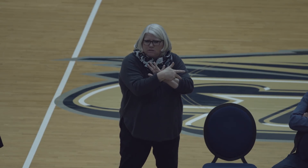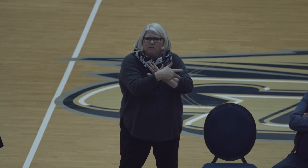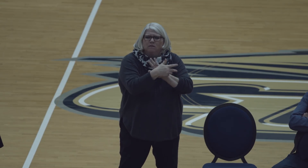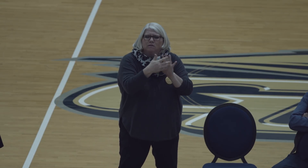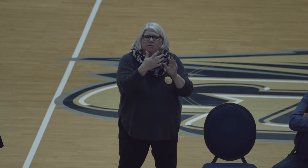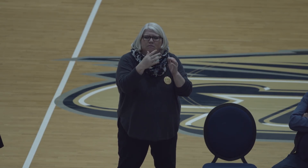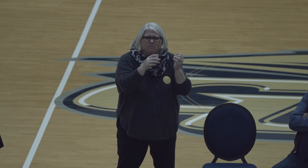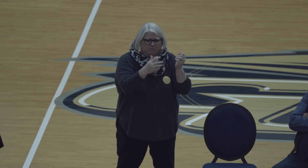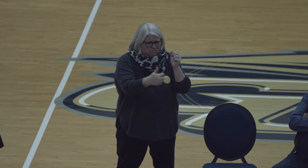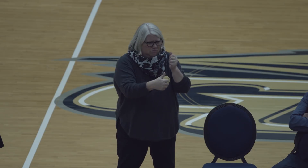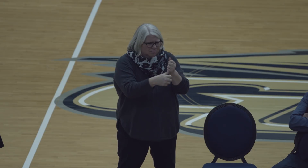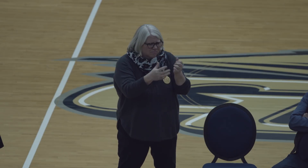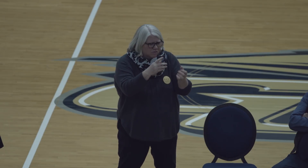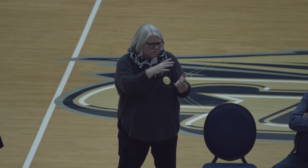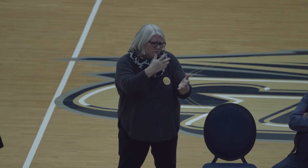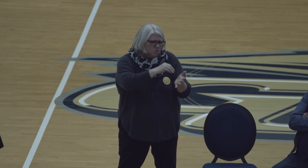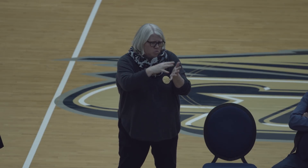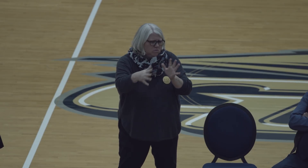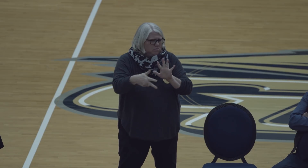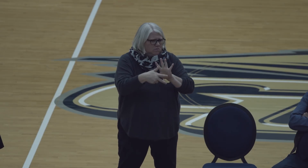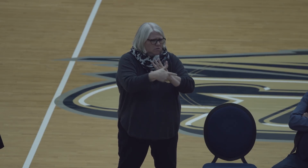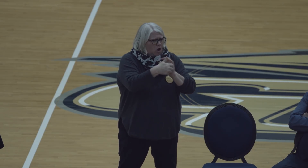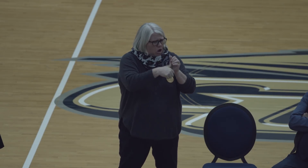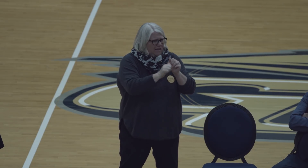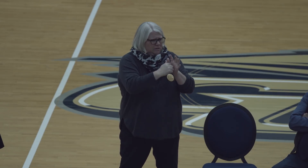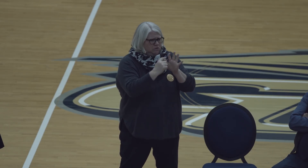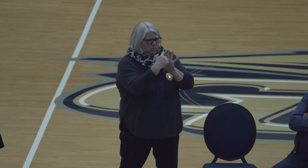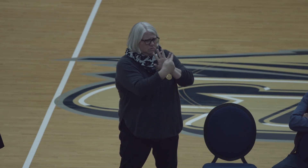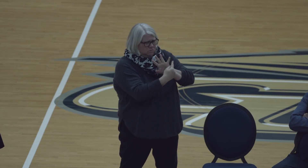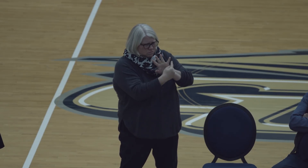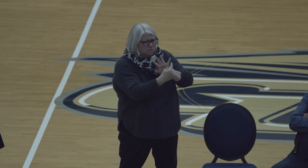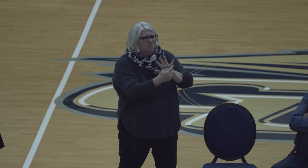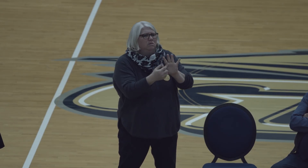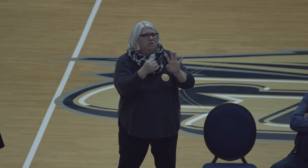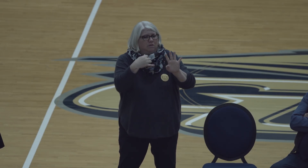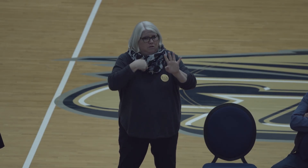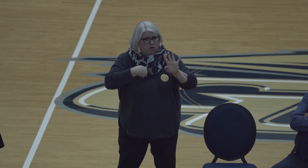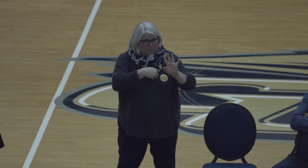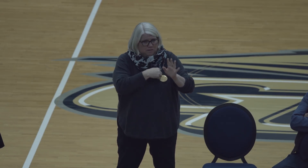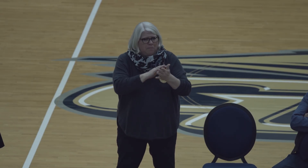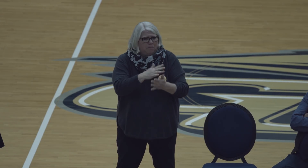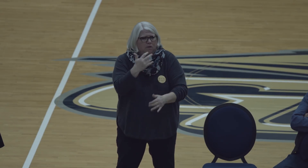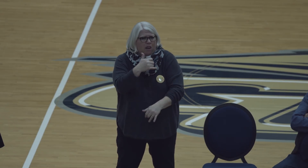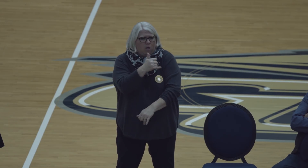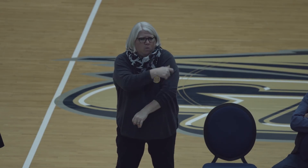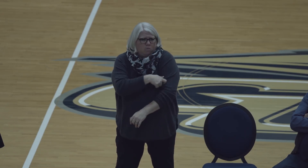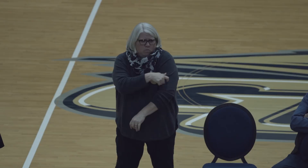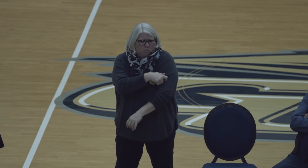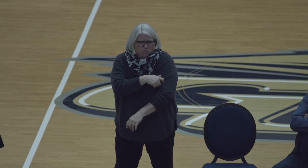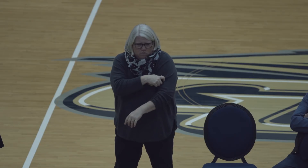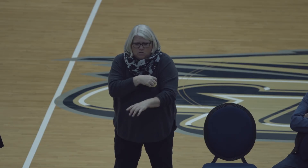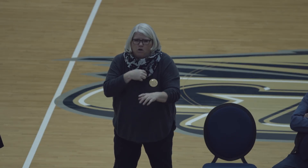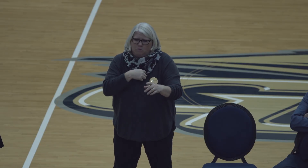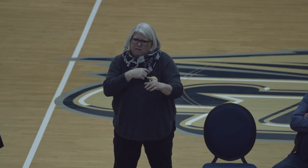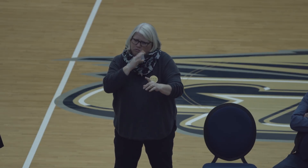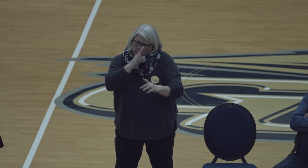had 3 assistants to each of those leaders, 3 students who worked directly under each of those 4 leaders. They also were